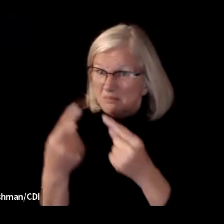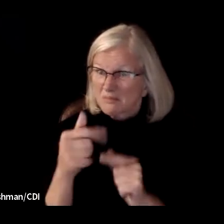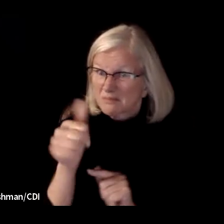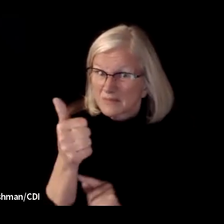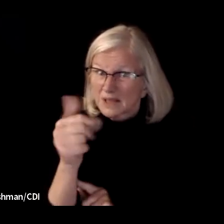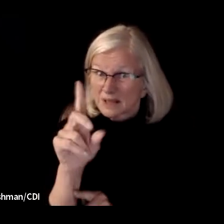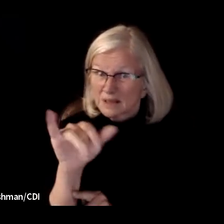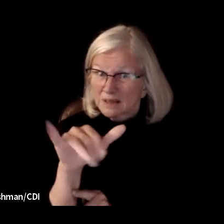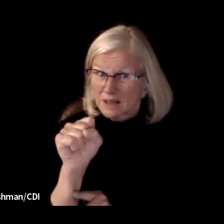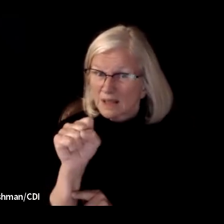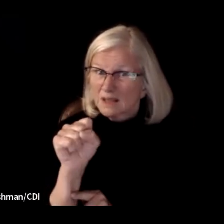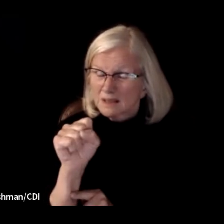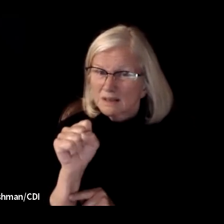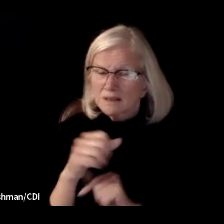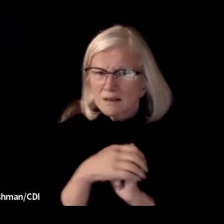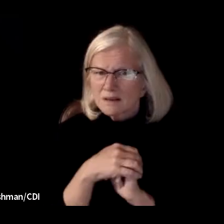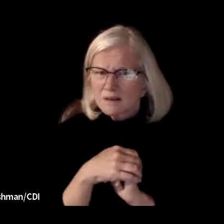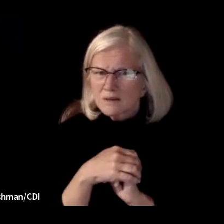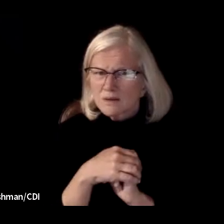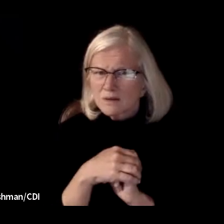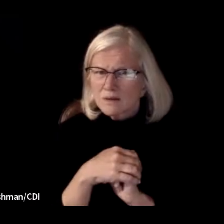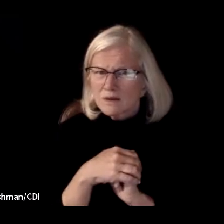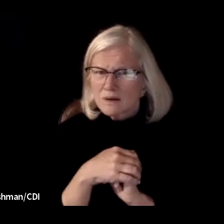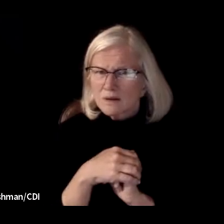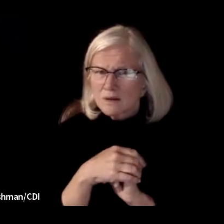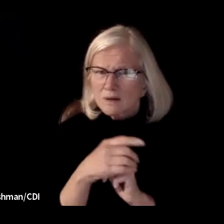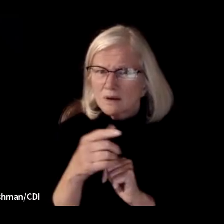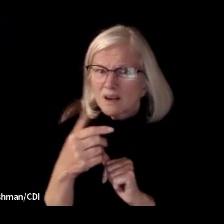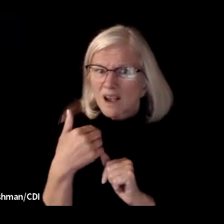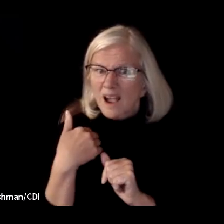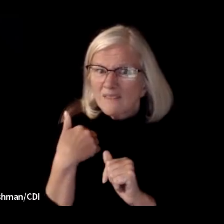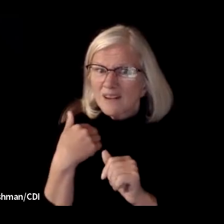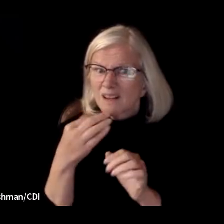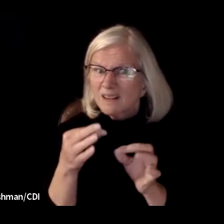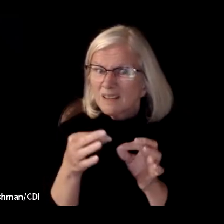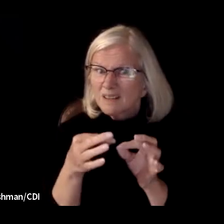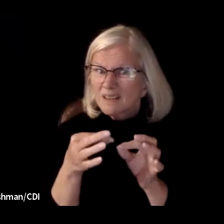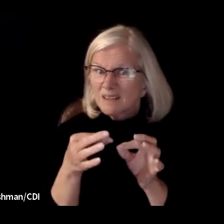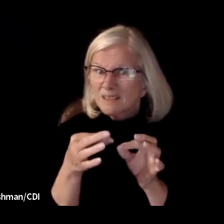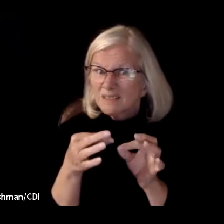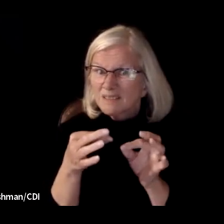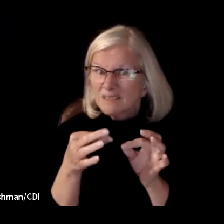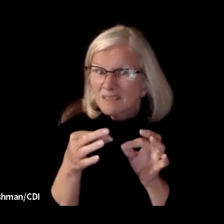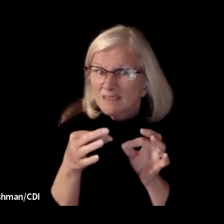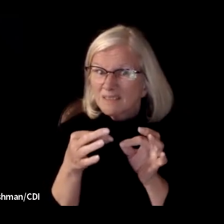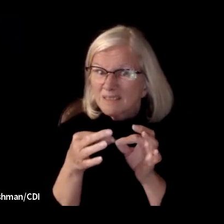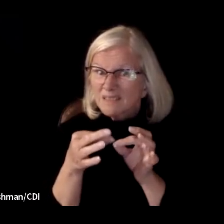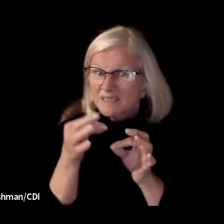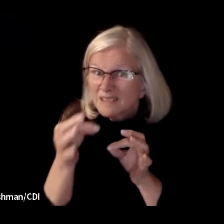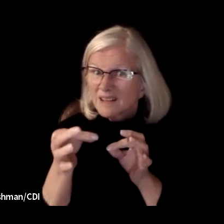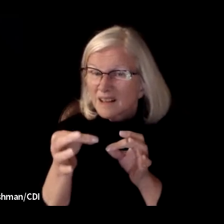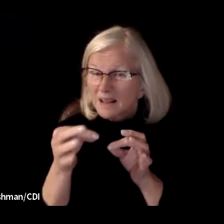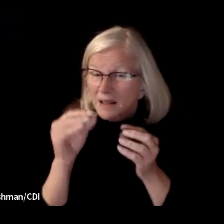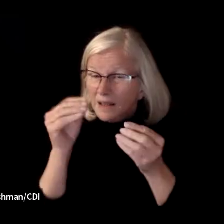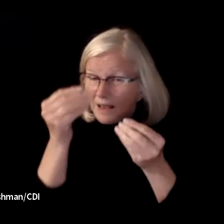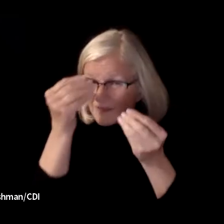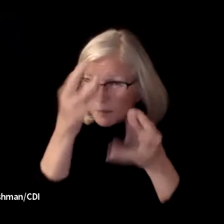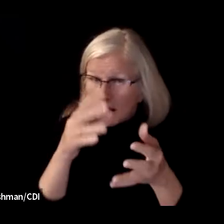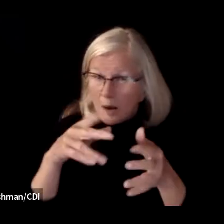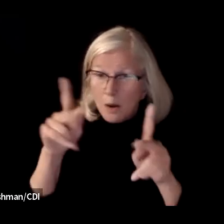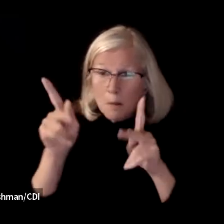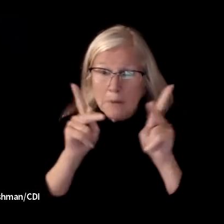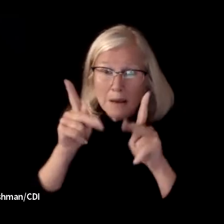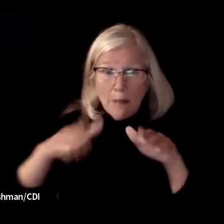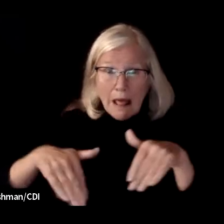got lag period data that's not public, we can't see it. So I'm wondering, is this the start of a